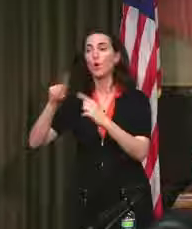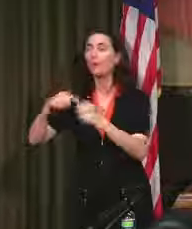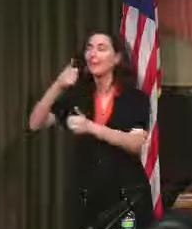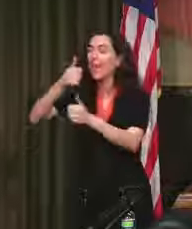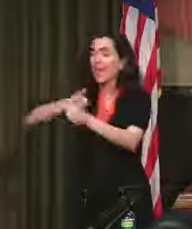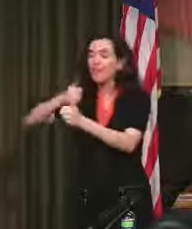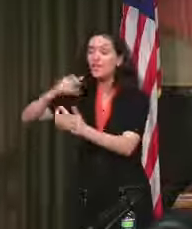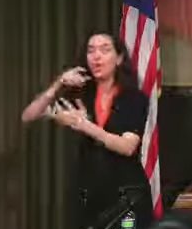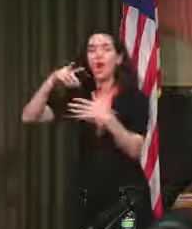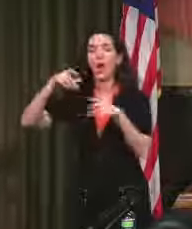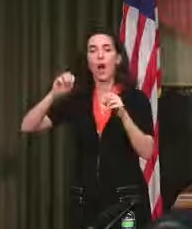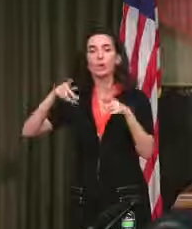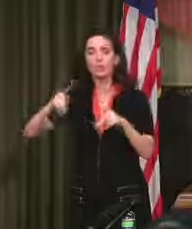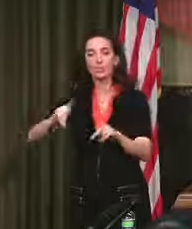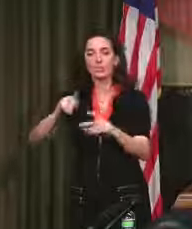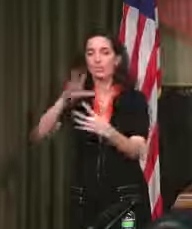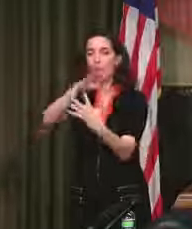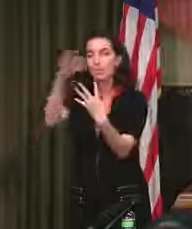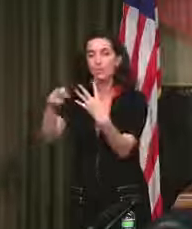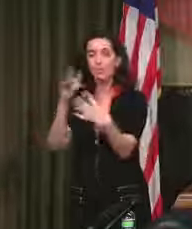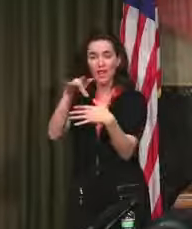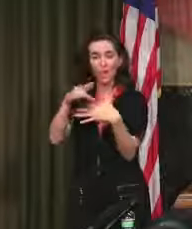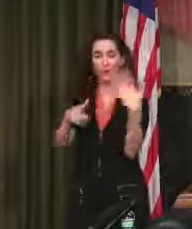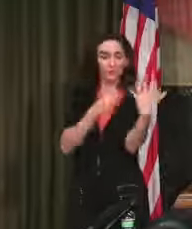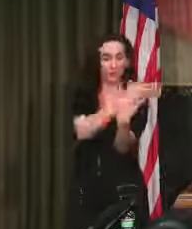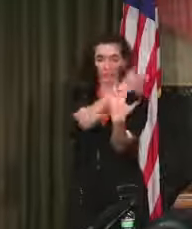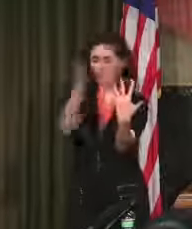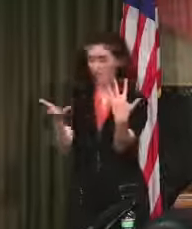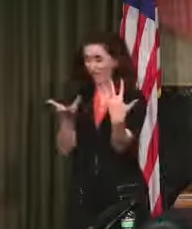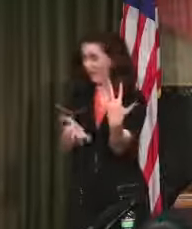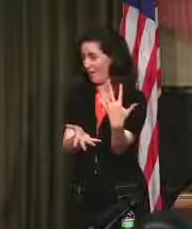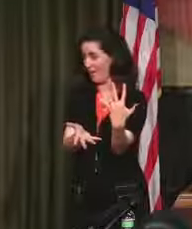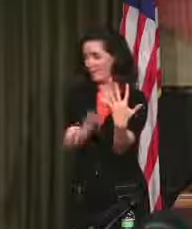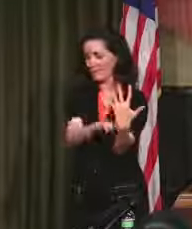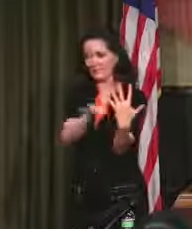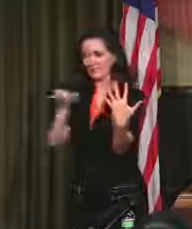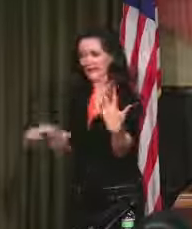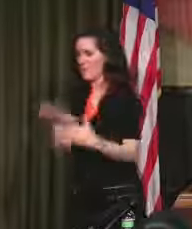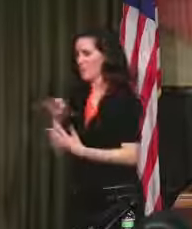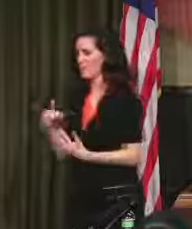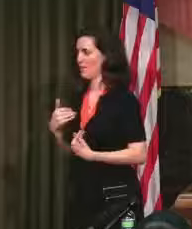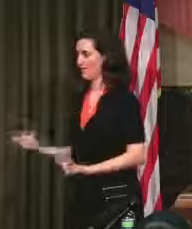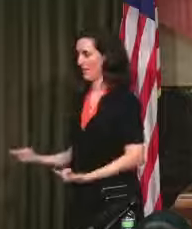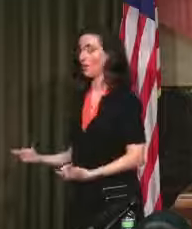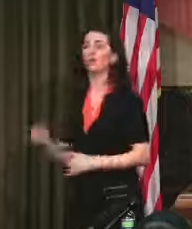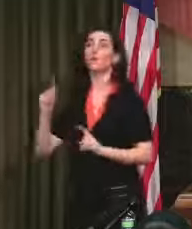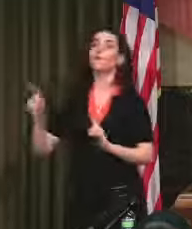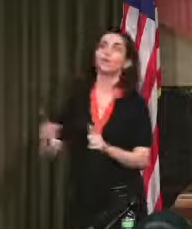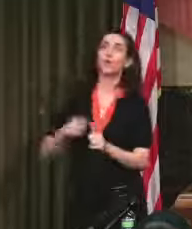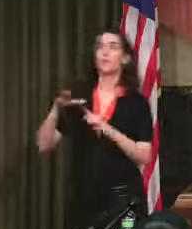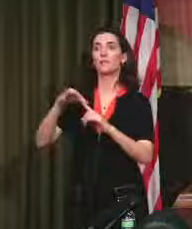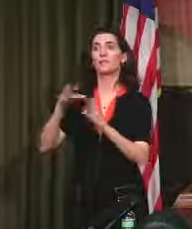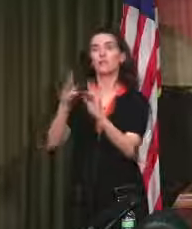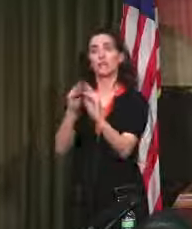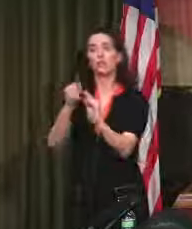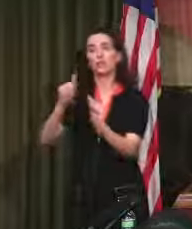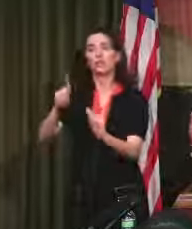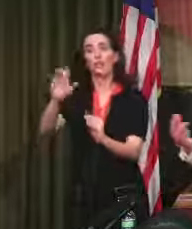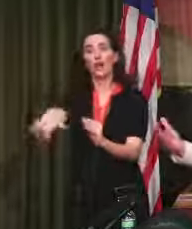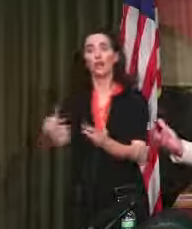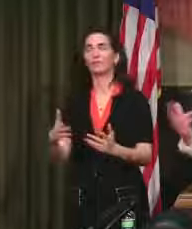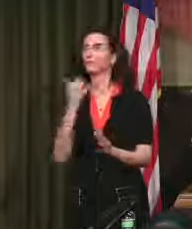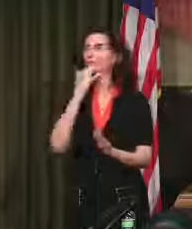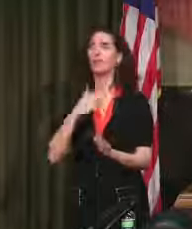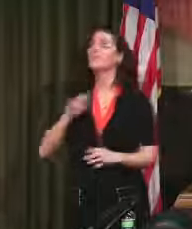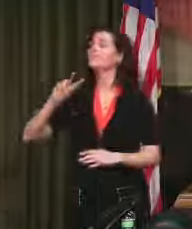option that was available to us in this session was also available. We should have done it in the first special session. The